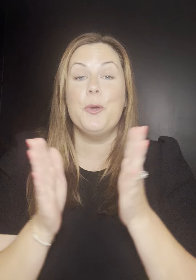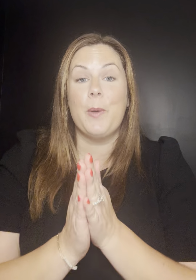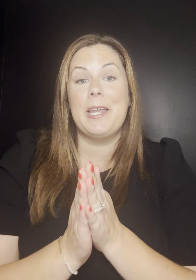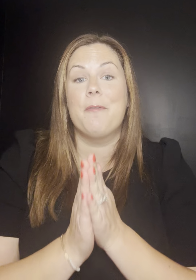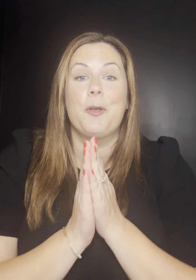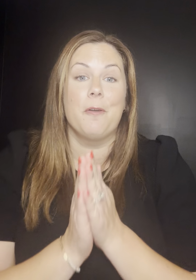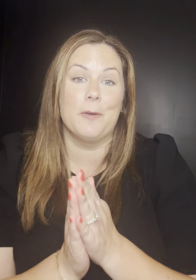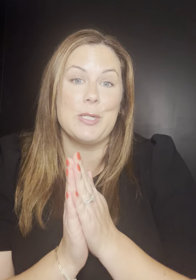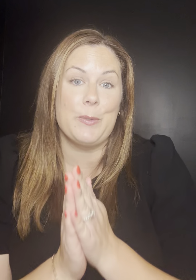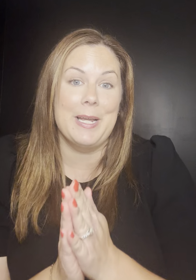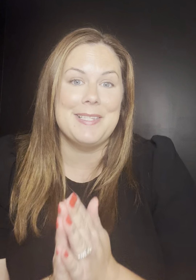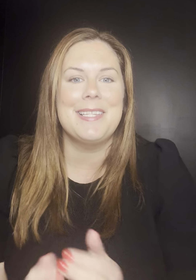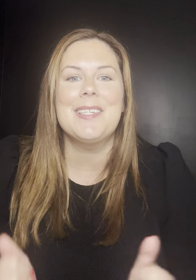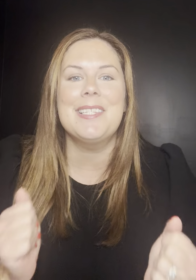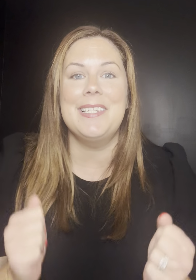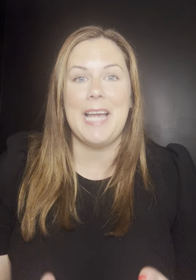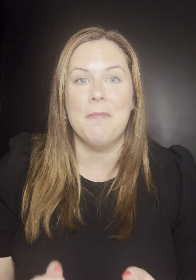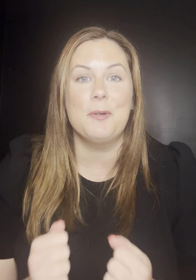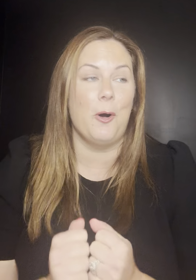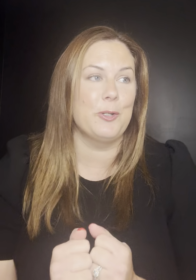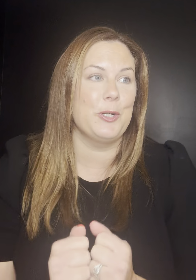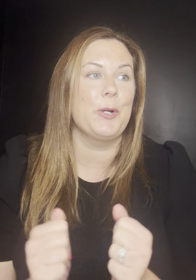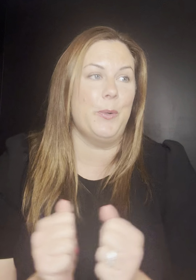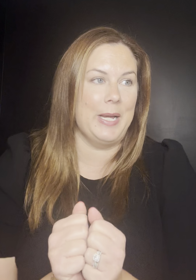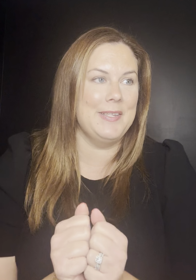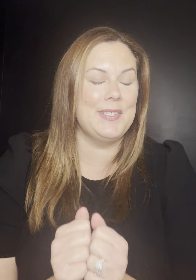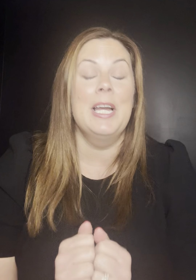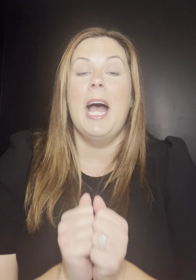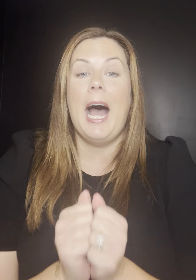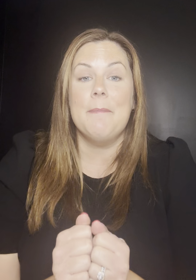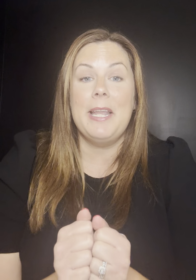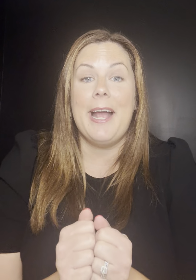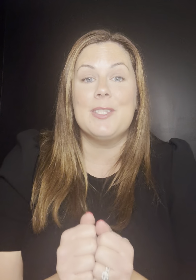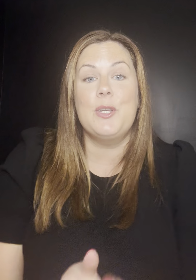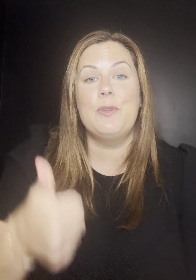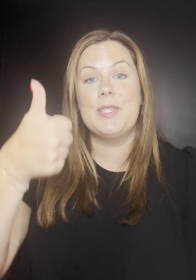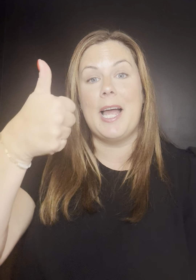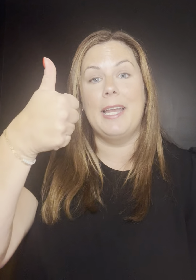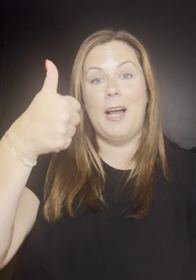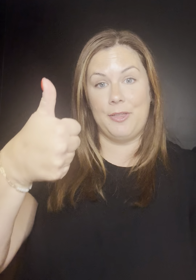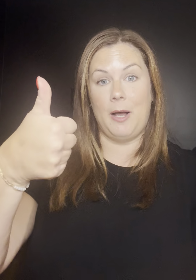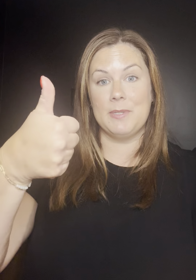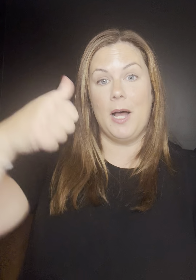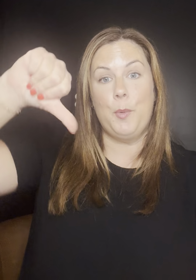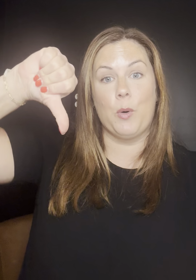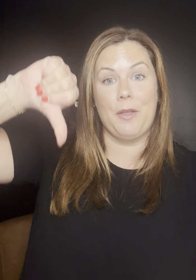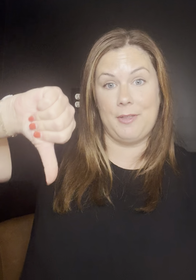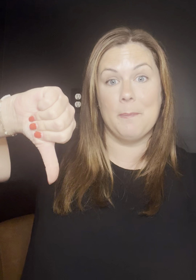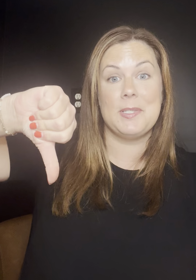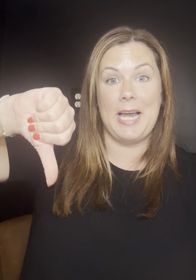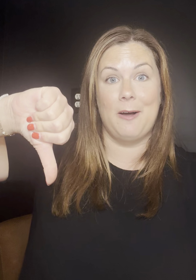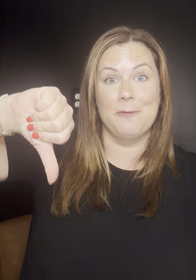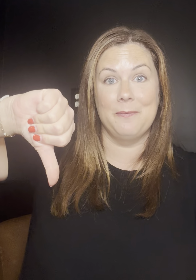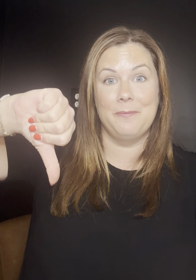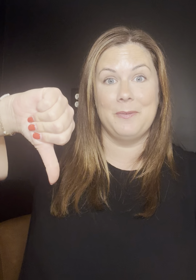ready for your first quiz? This is the deaf culture quiz. I'm gonna ask you to sign a thumbs up or a thumbs down,